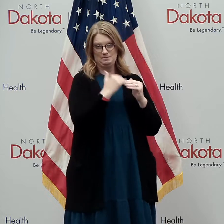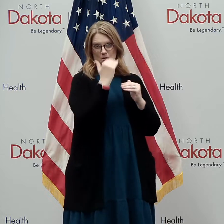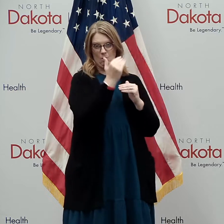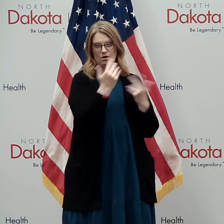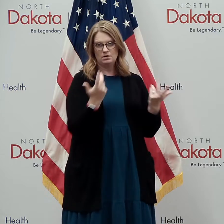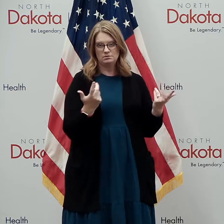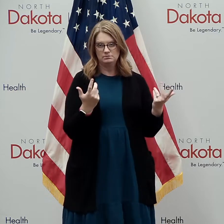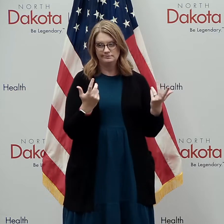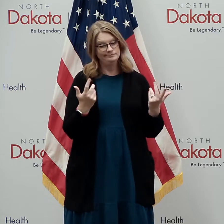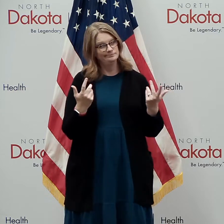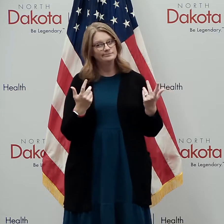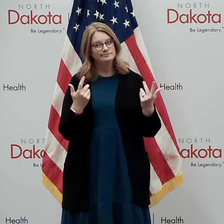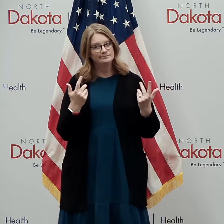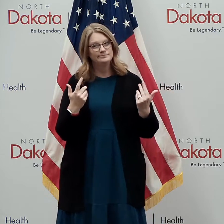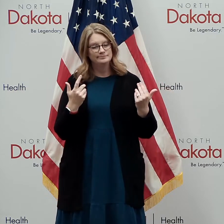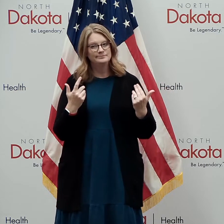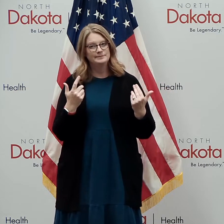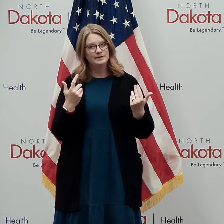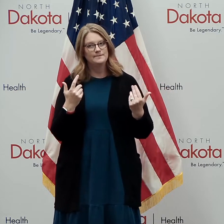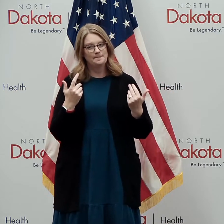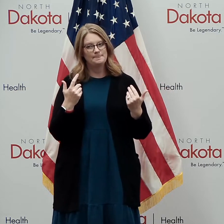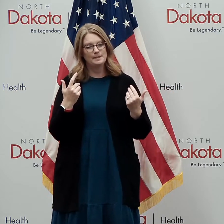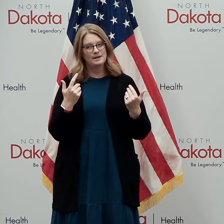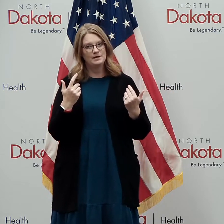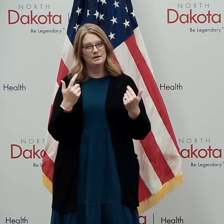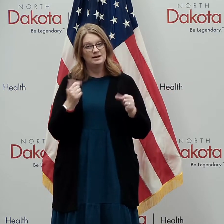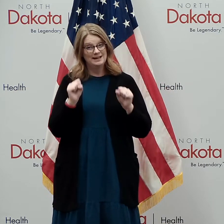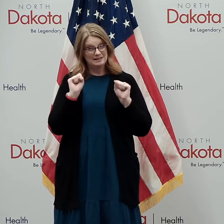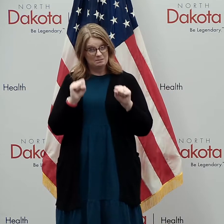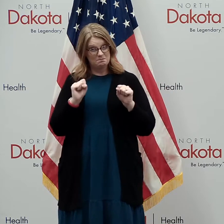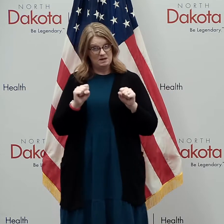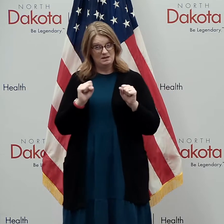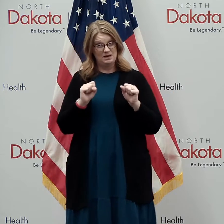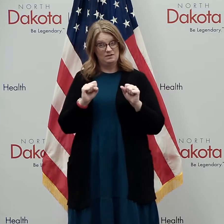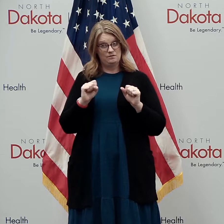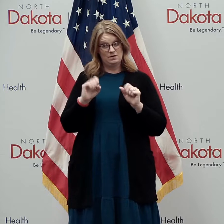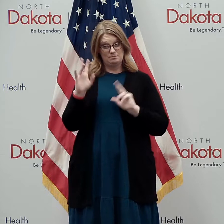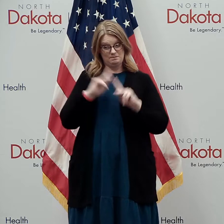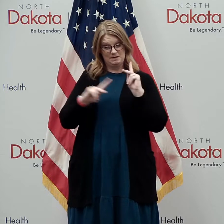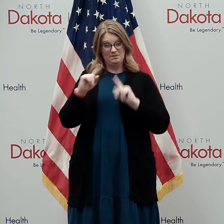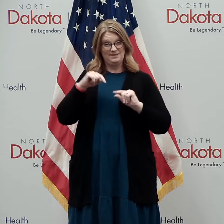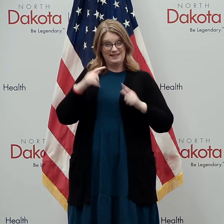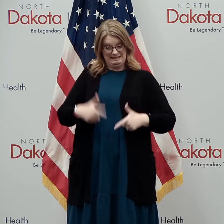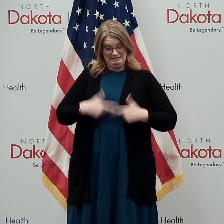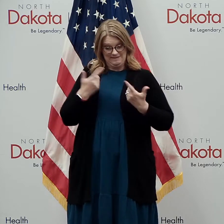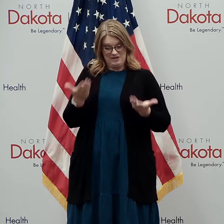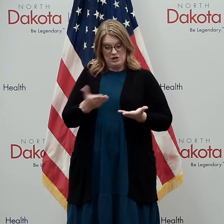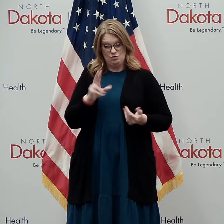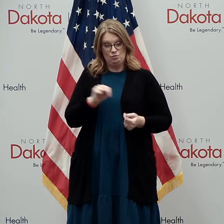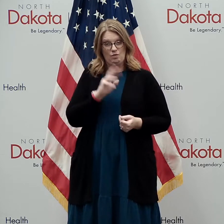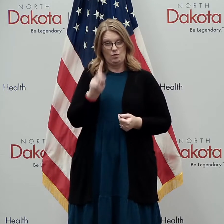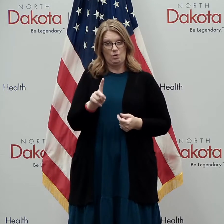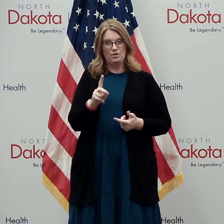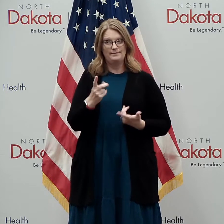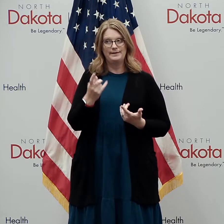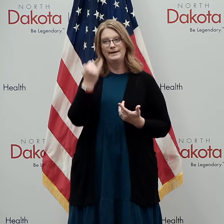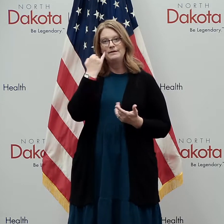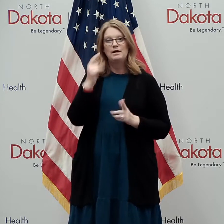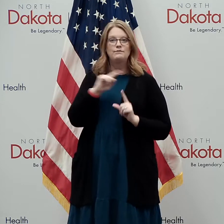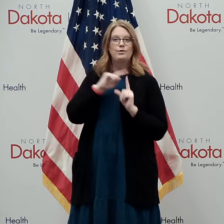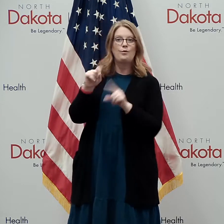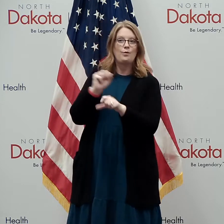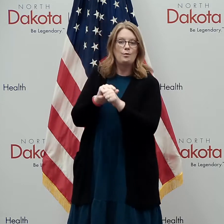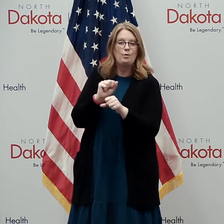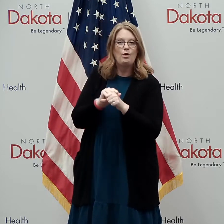again, in terms of the ability for North Dakotans to continue to if they have to for work or essential travel,